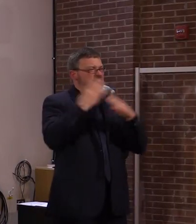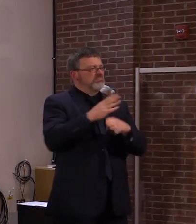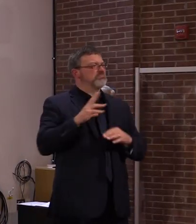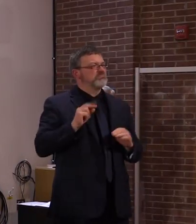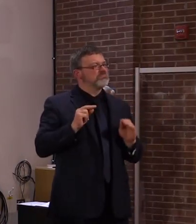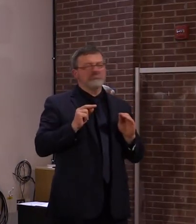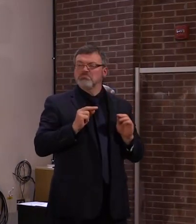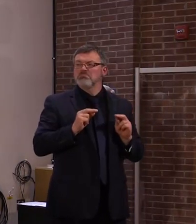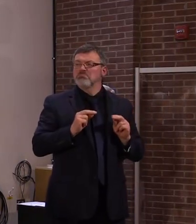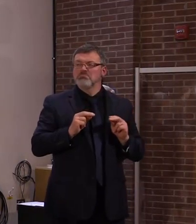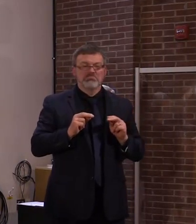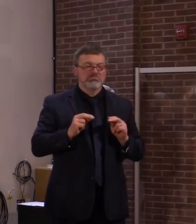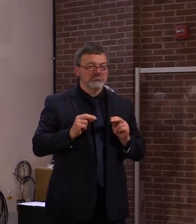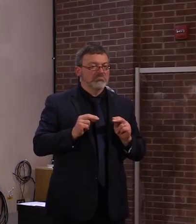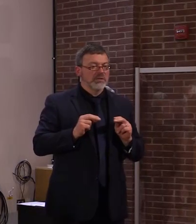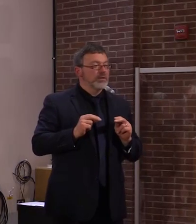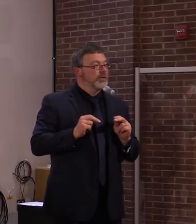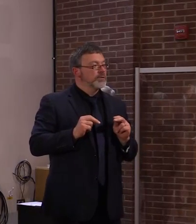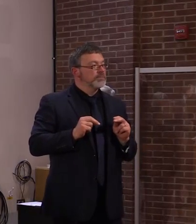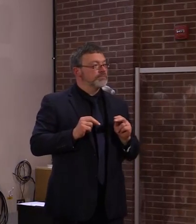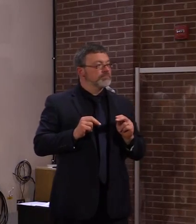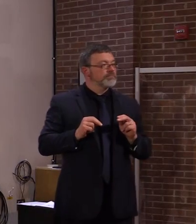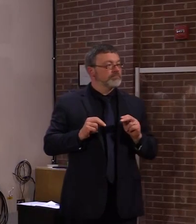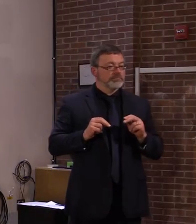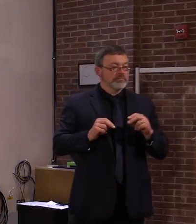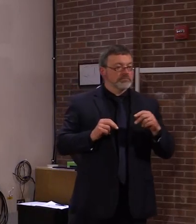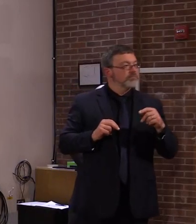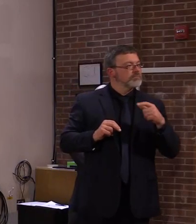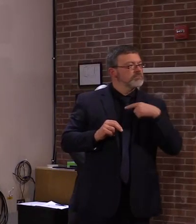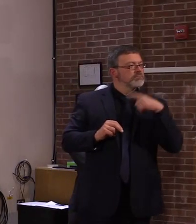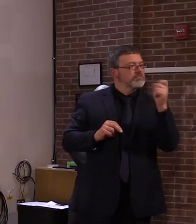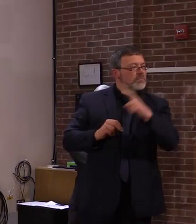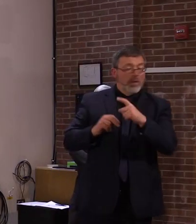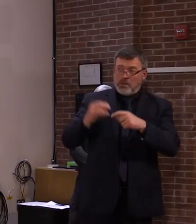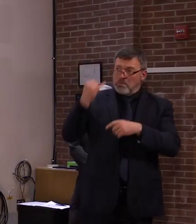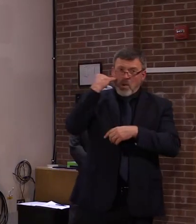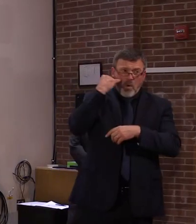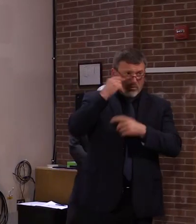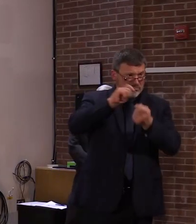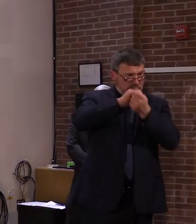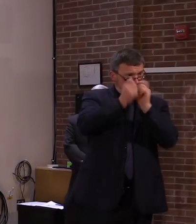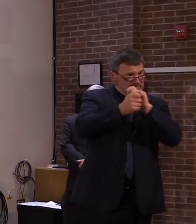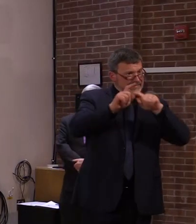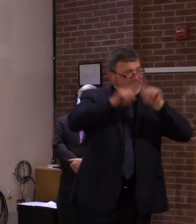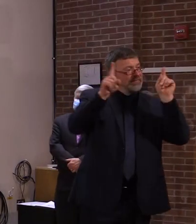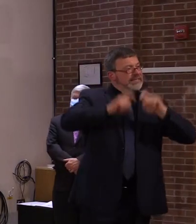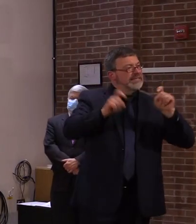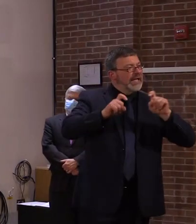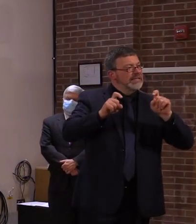Thank you. Does that change with the other type of testing? With the antigen testing.